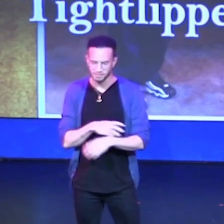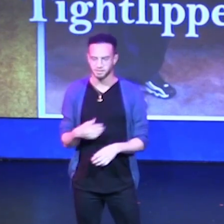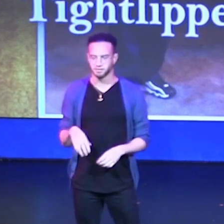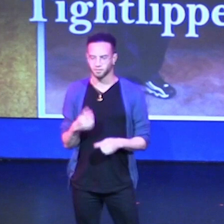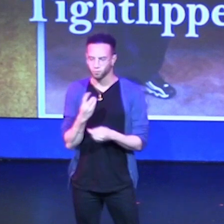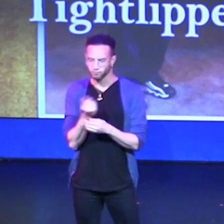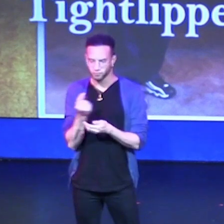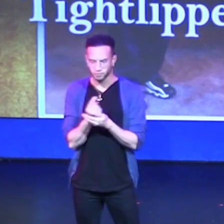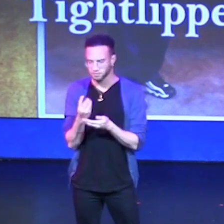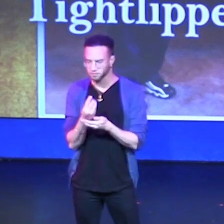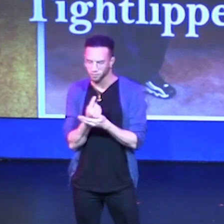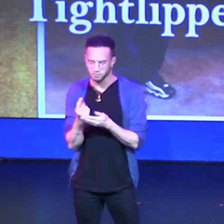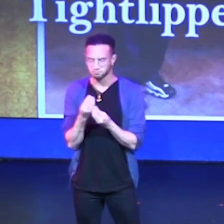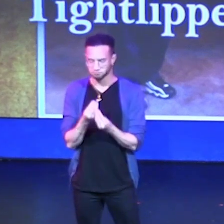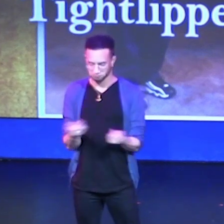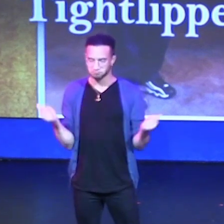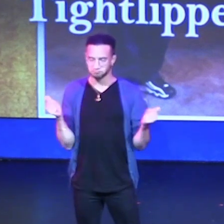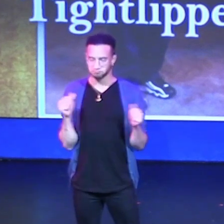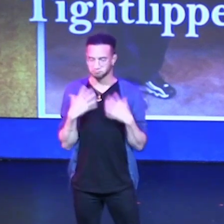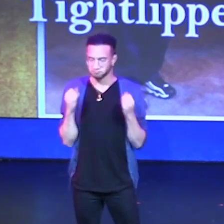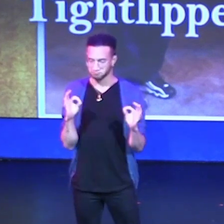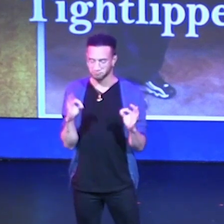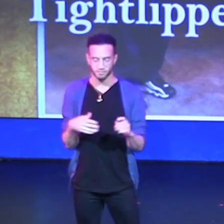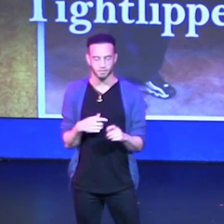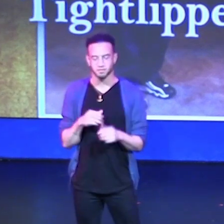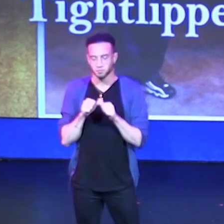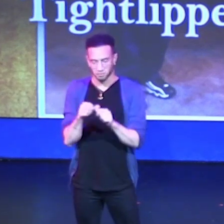fever, rash. After a few weeks, that subsides.